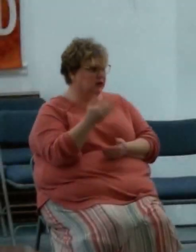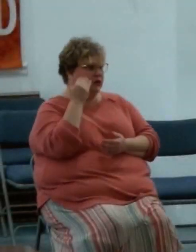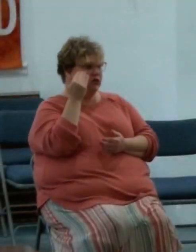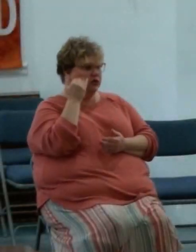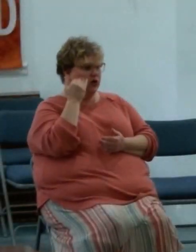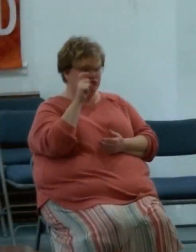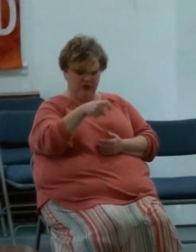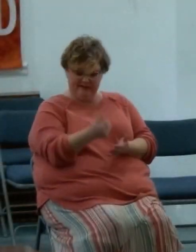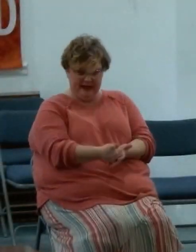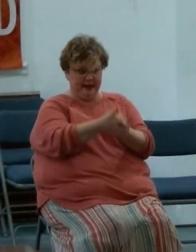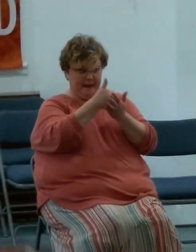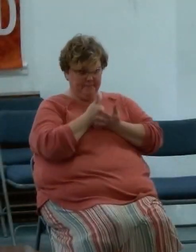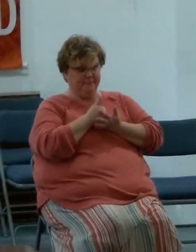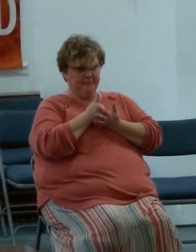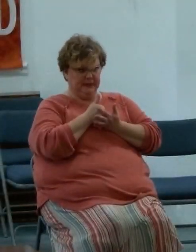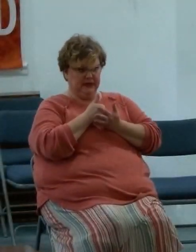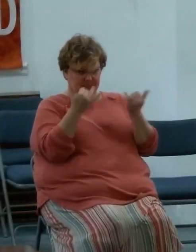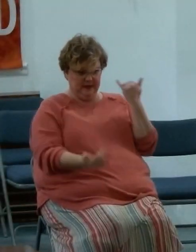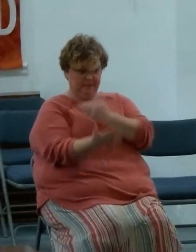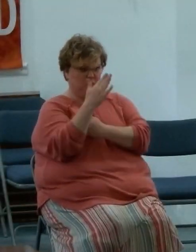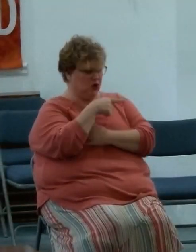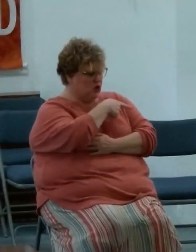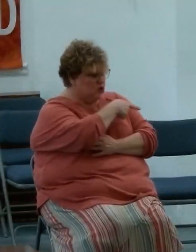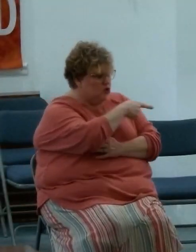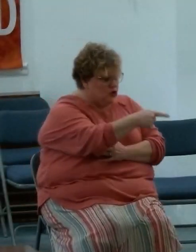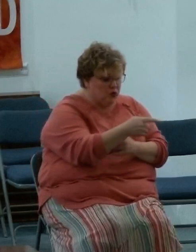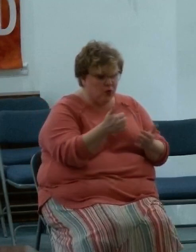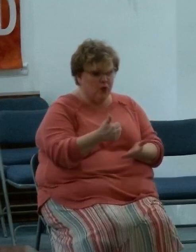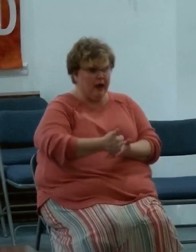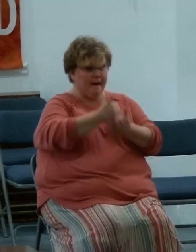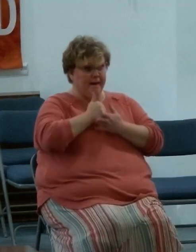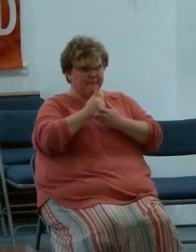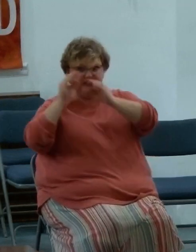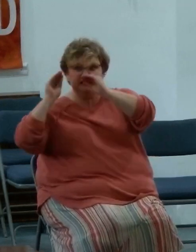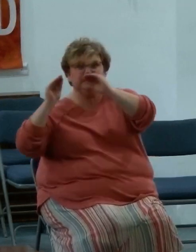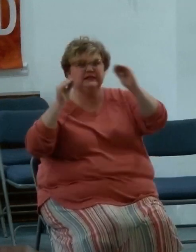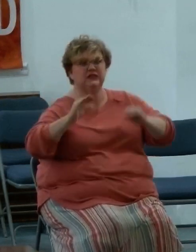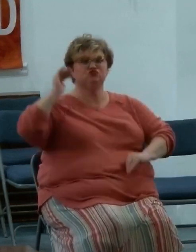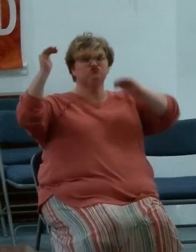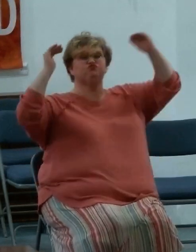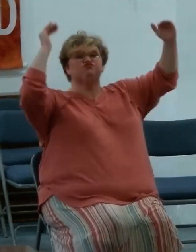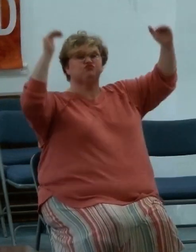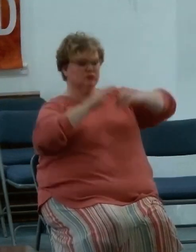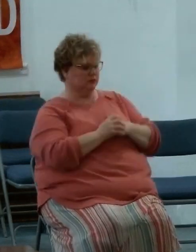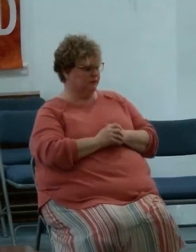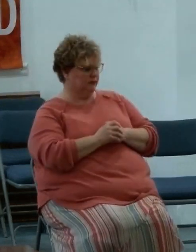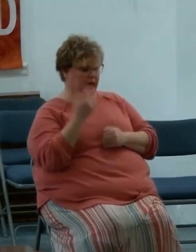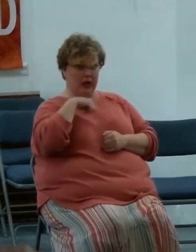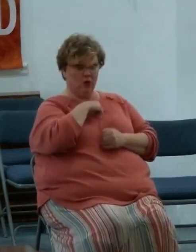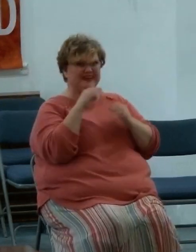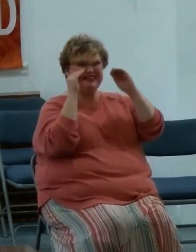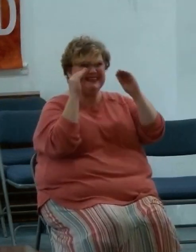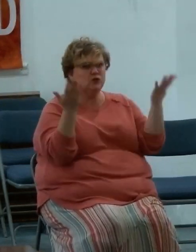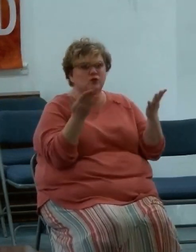got to help me this morning because you are helping me to teach the big folks back there. And what we're teaching them